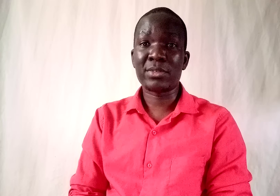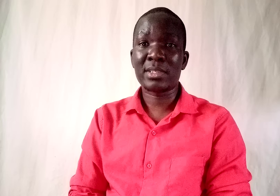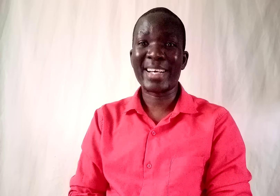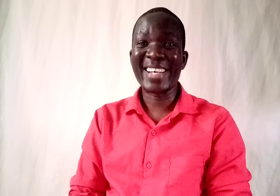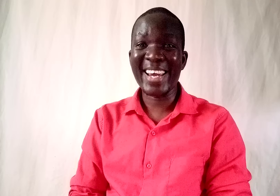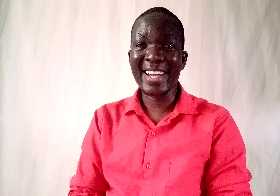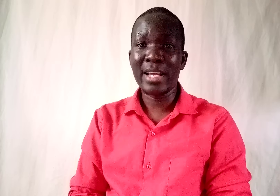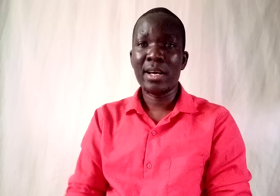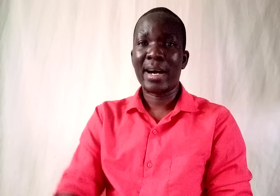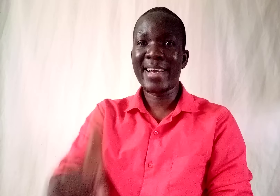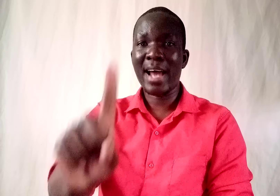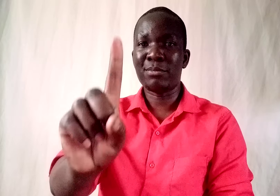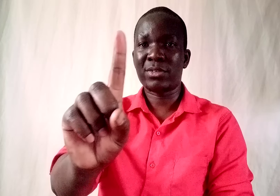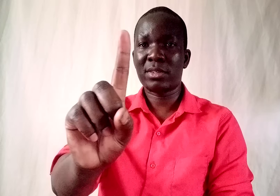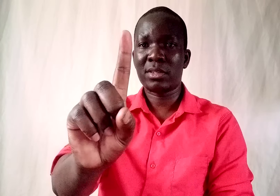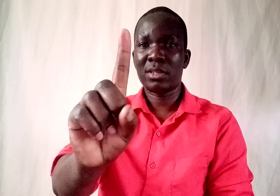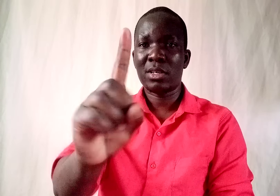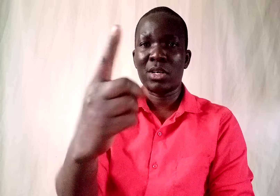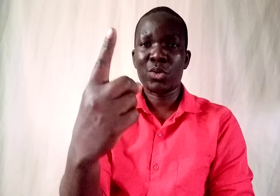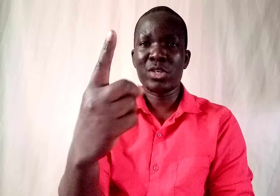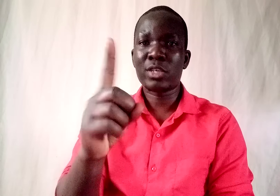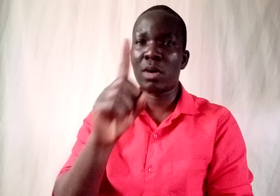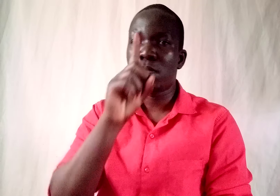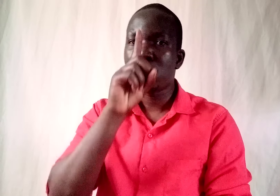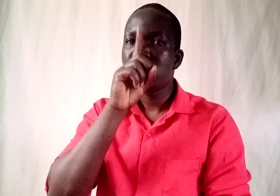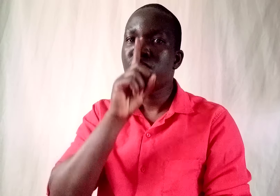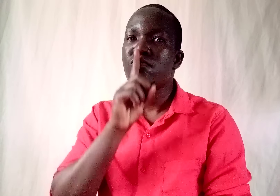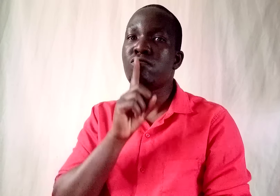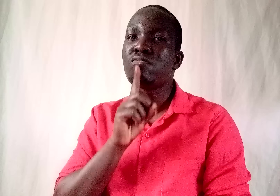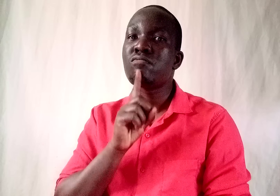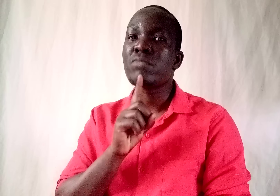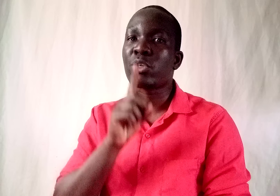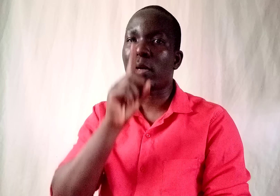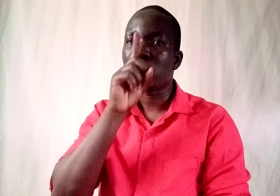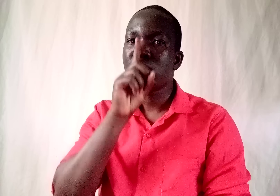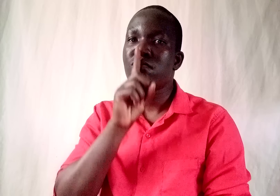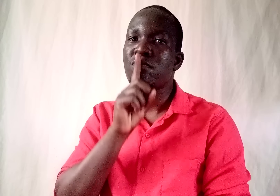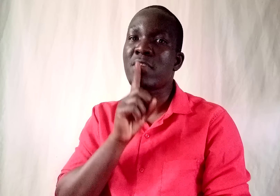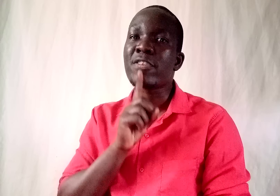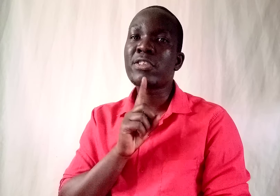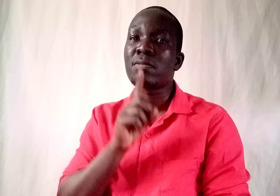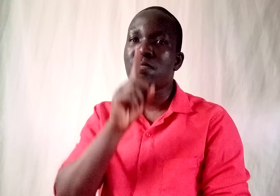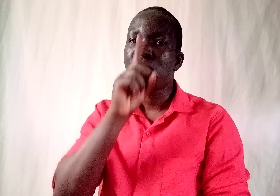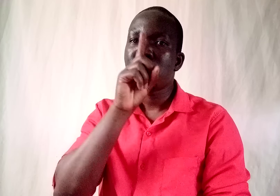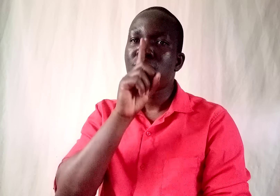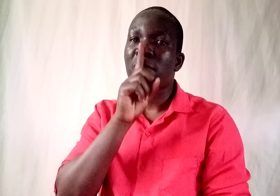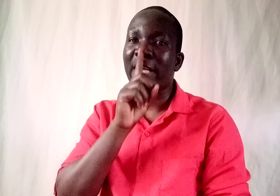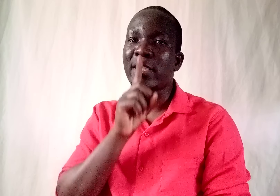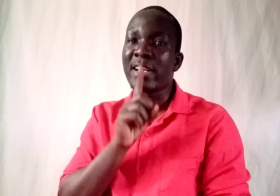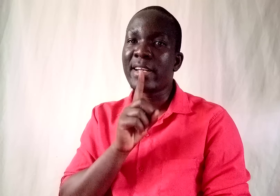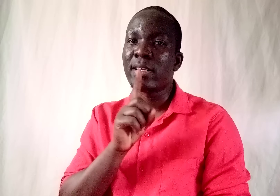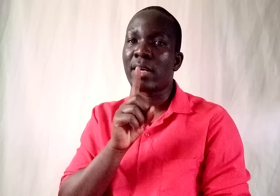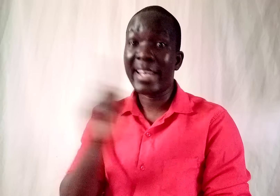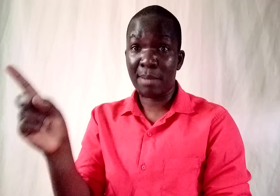grams. Green grams. Use this one. This one. Like this. That's green